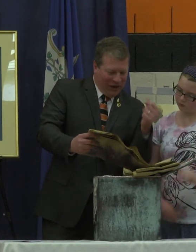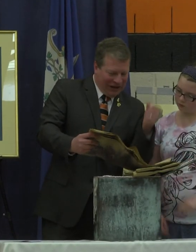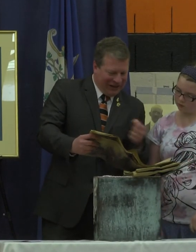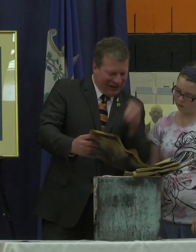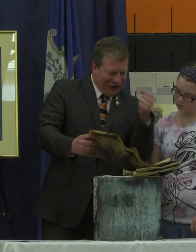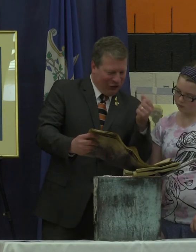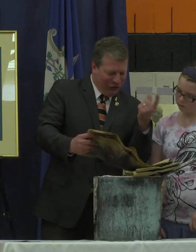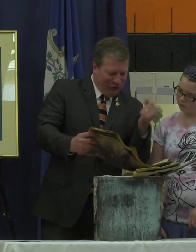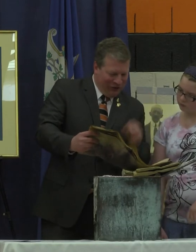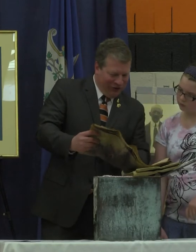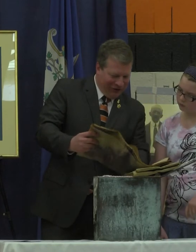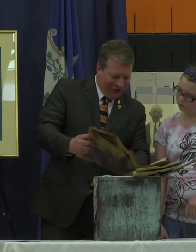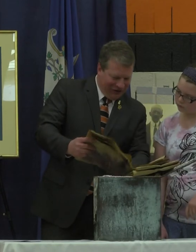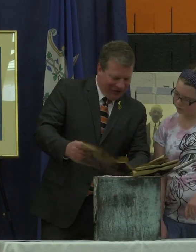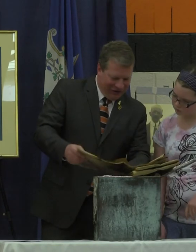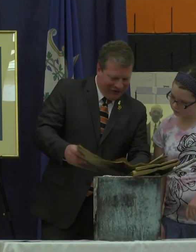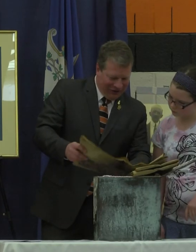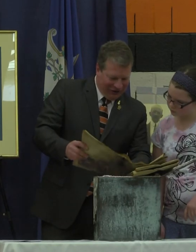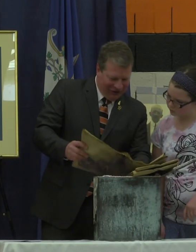Current, what year is it?